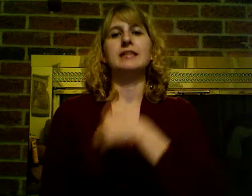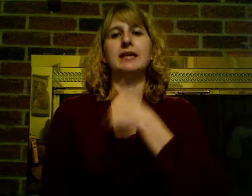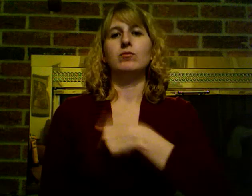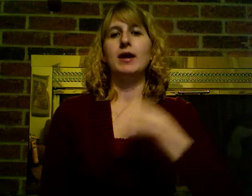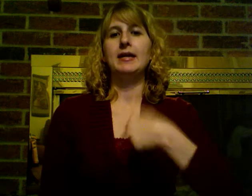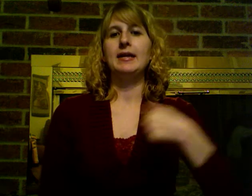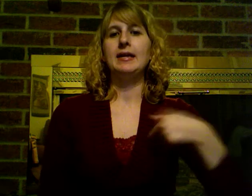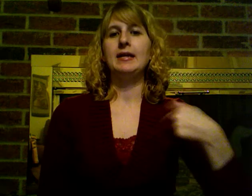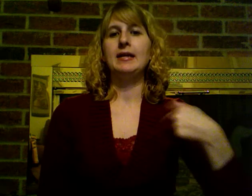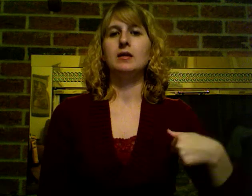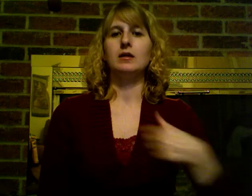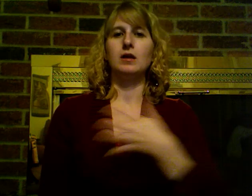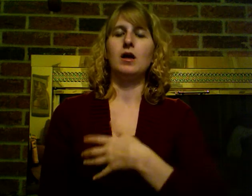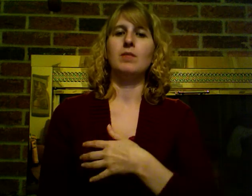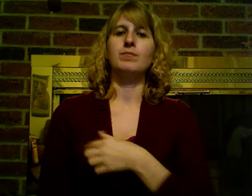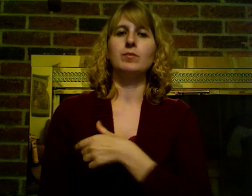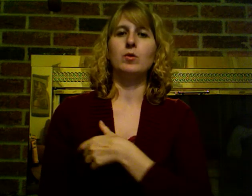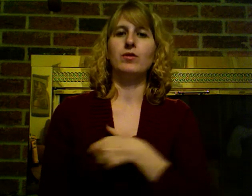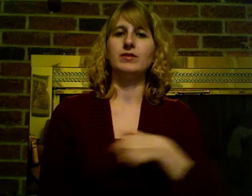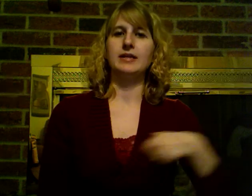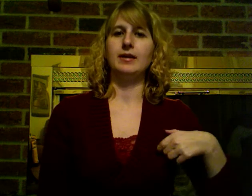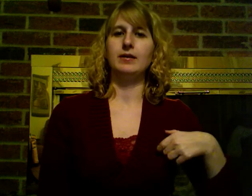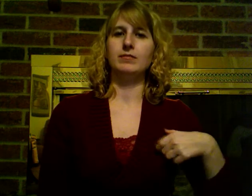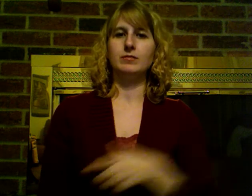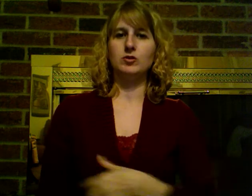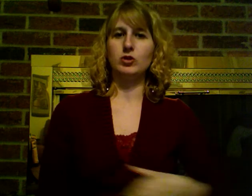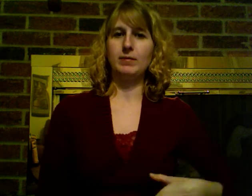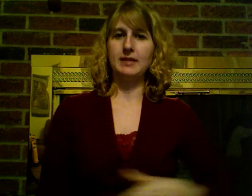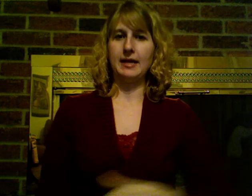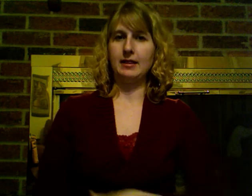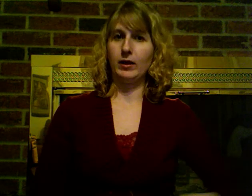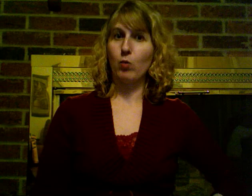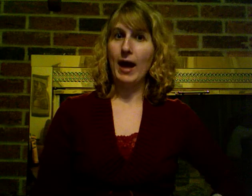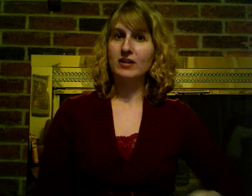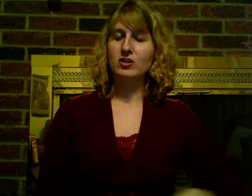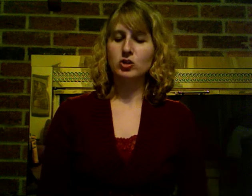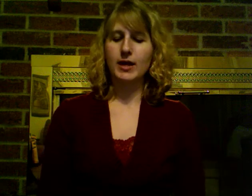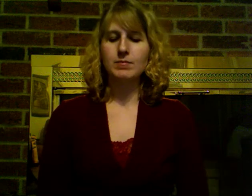like writing, or if it's like stripes, like wide stripes.